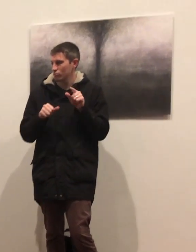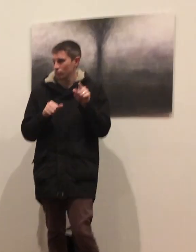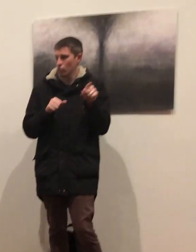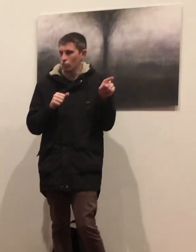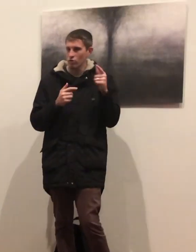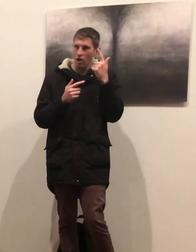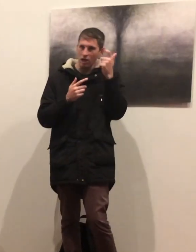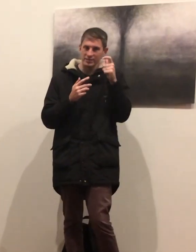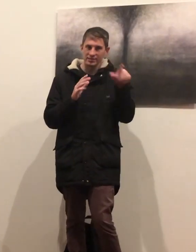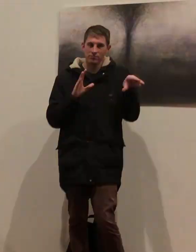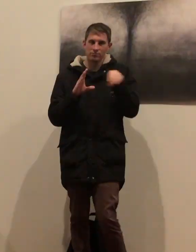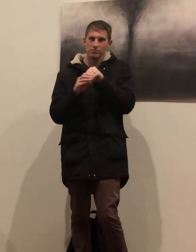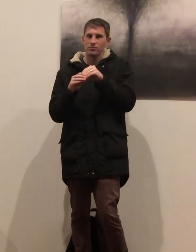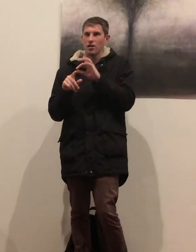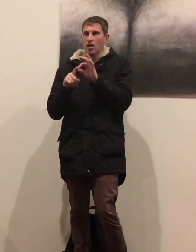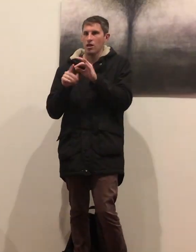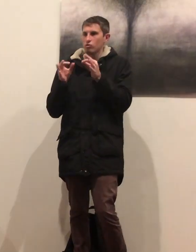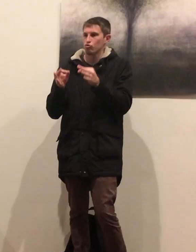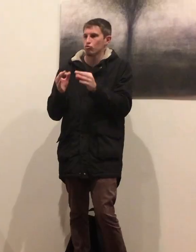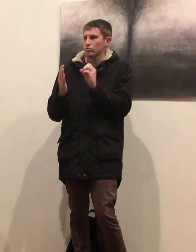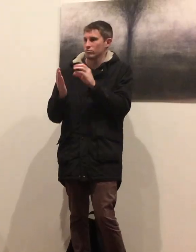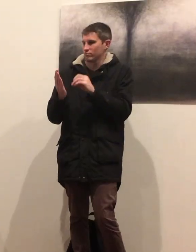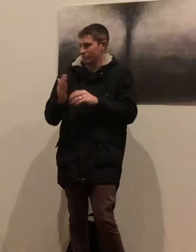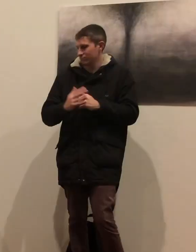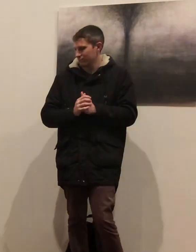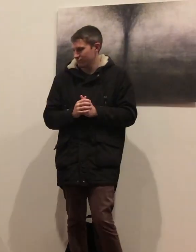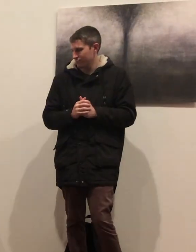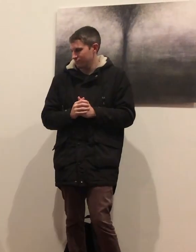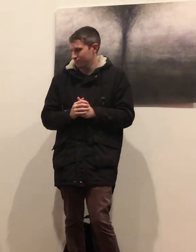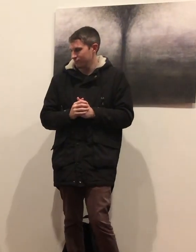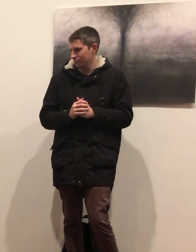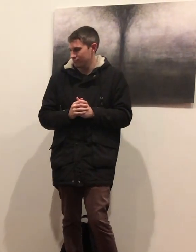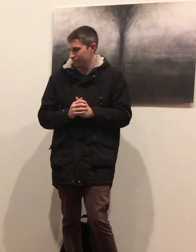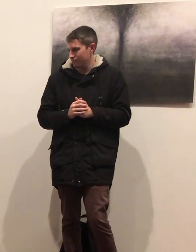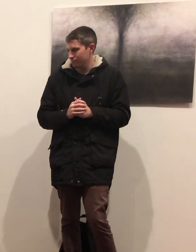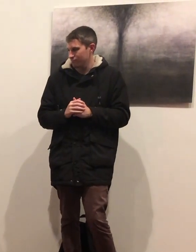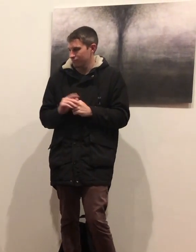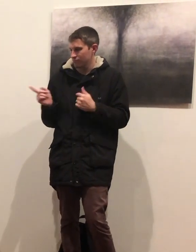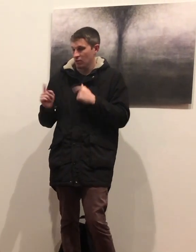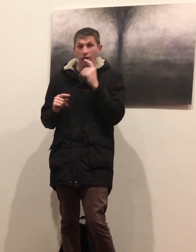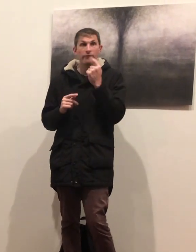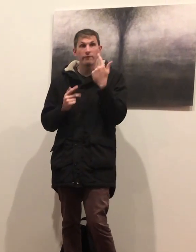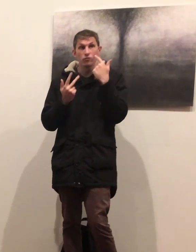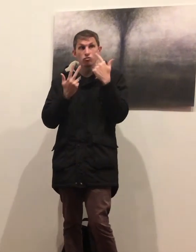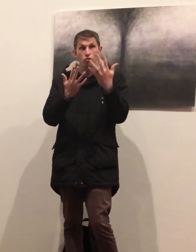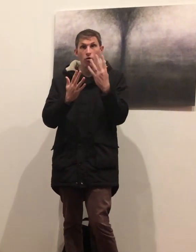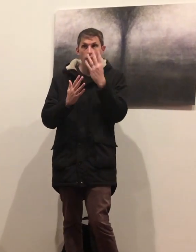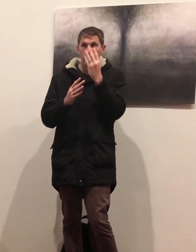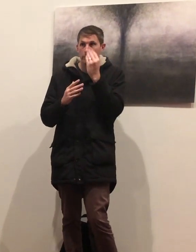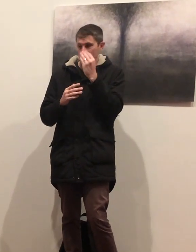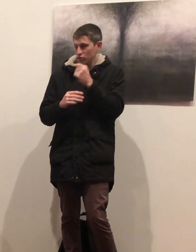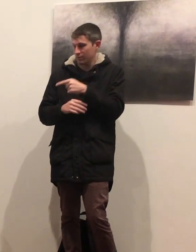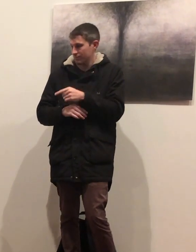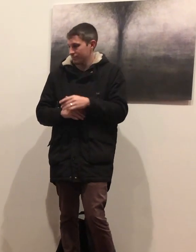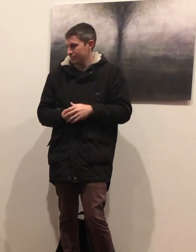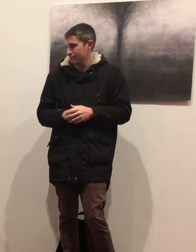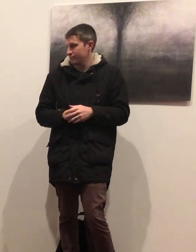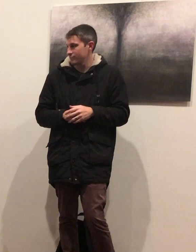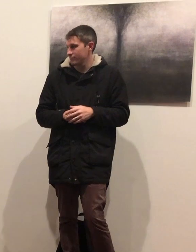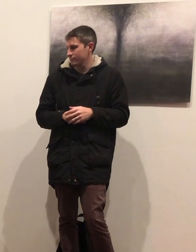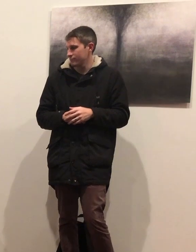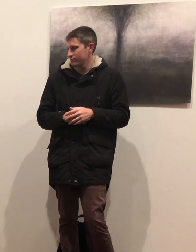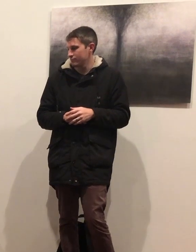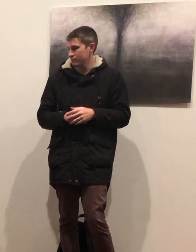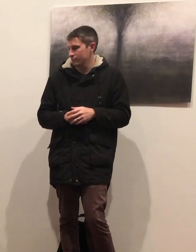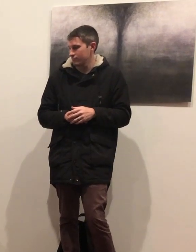Yeah, awesome. So there's some pictures. I took a couple of photocopies of Lisa's process diary from work of the pictures